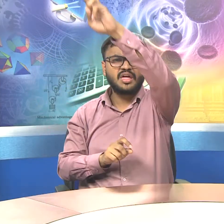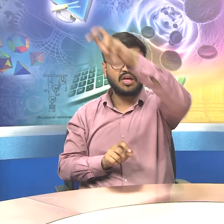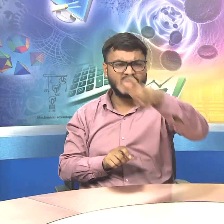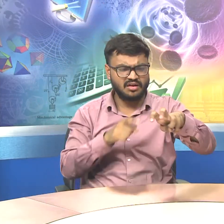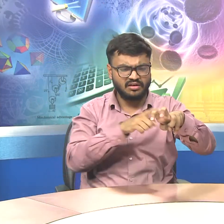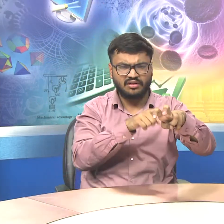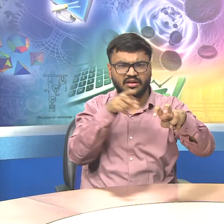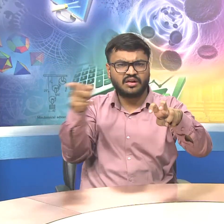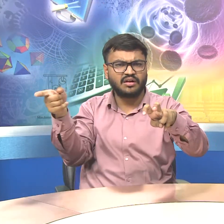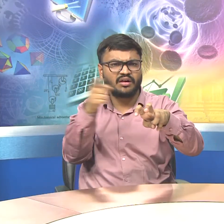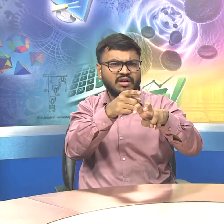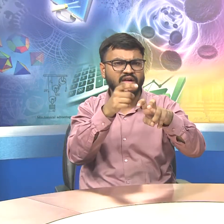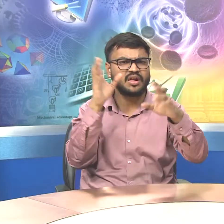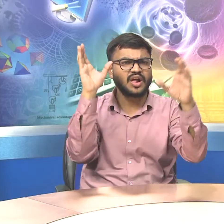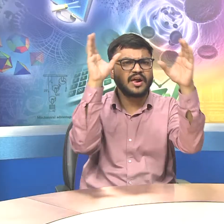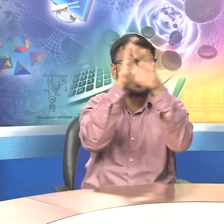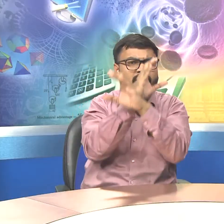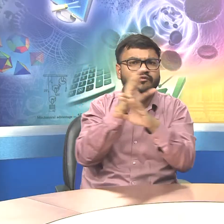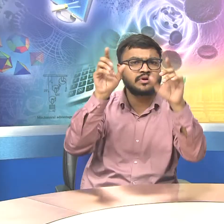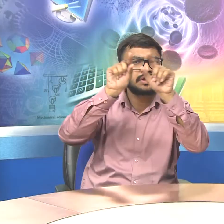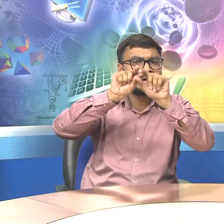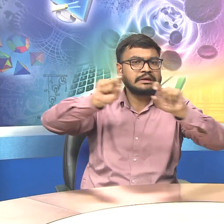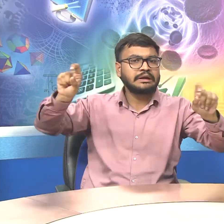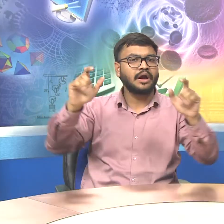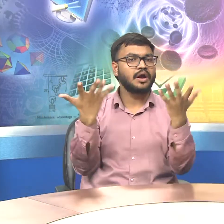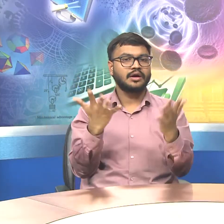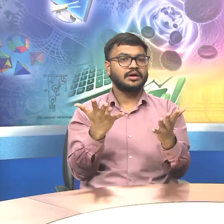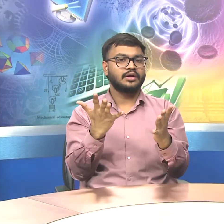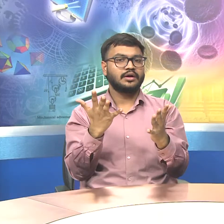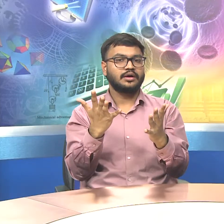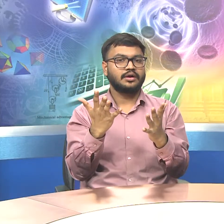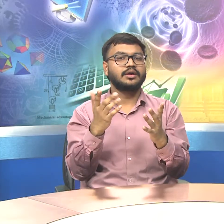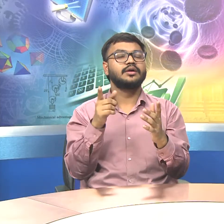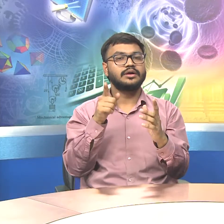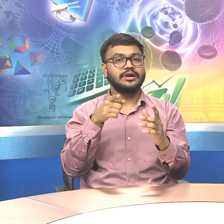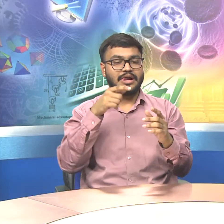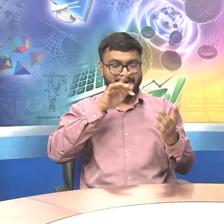For example, going upstairs and coming downstairs.